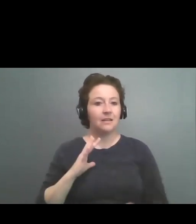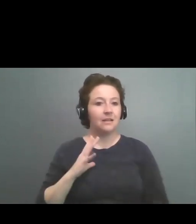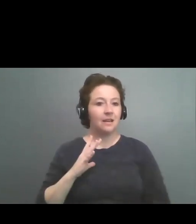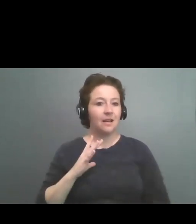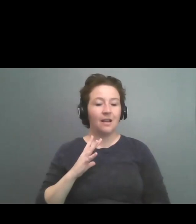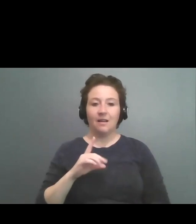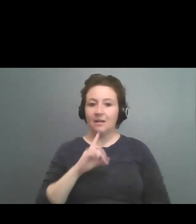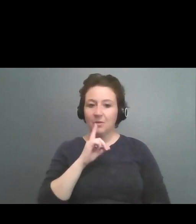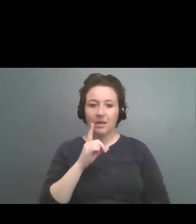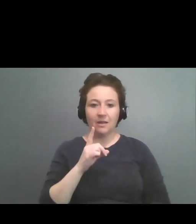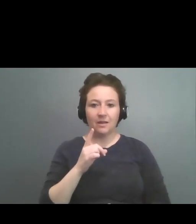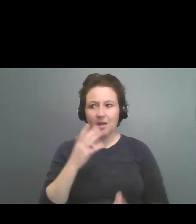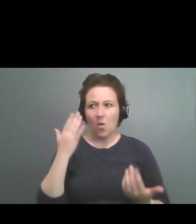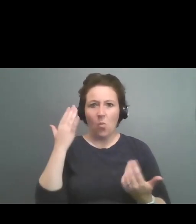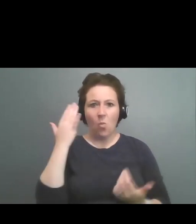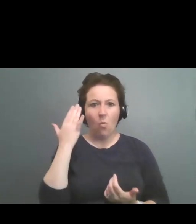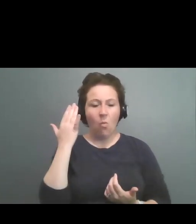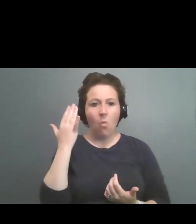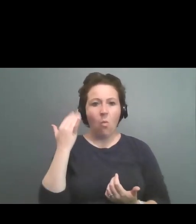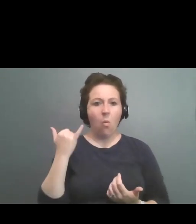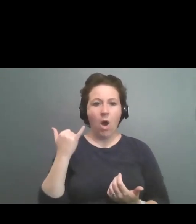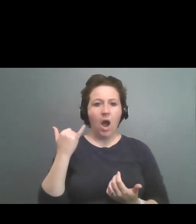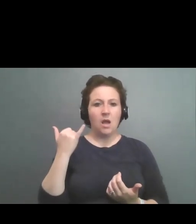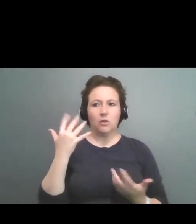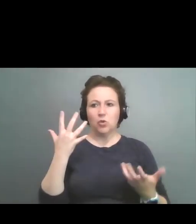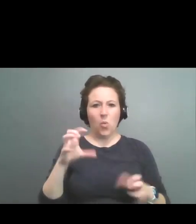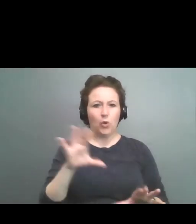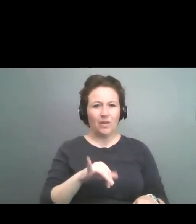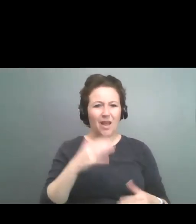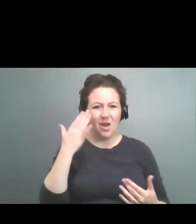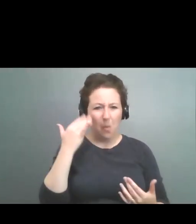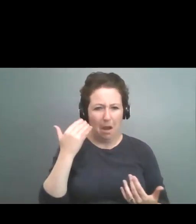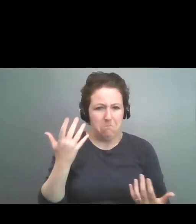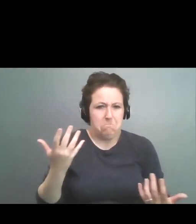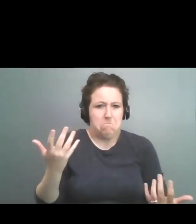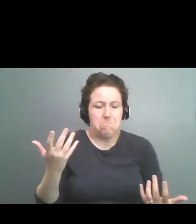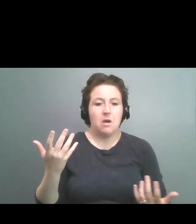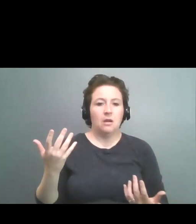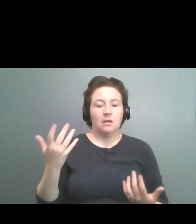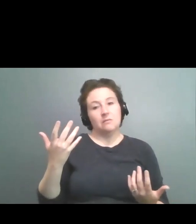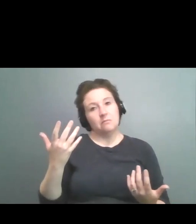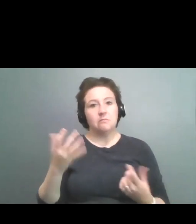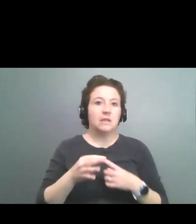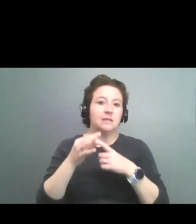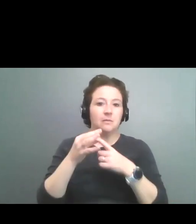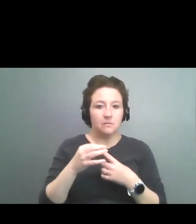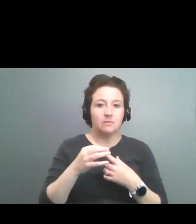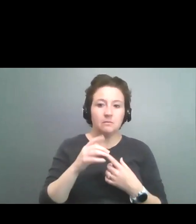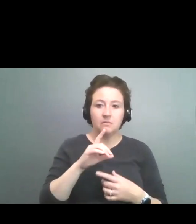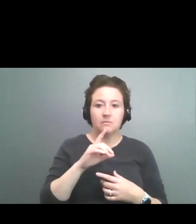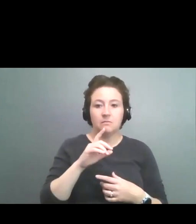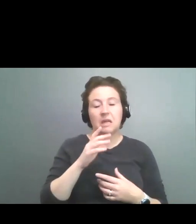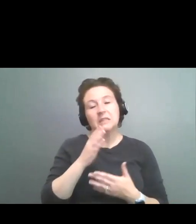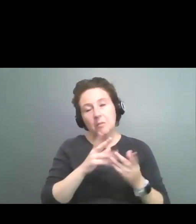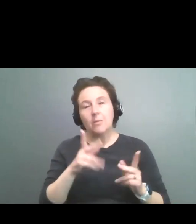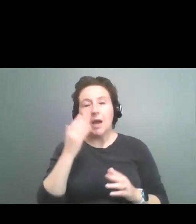can't think of any reason why anybody wouldn't want to do that unless they just enjoy. I